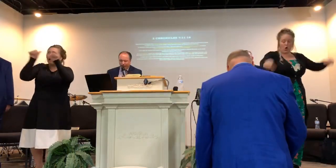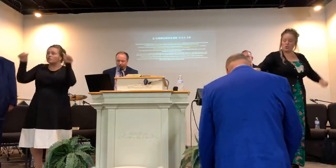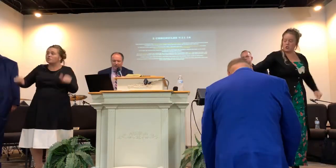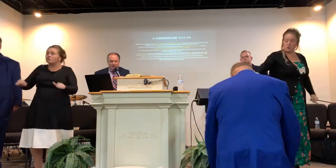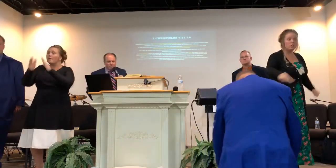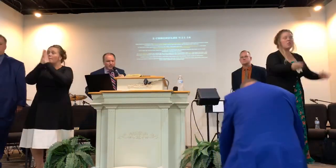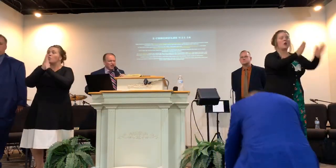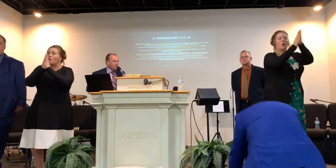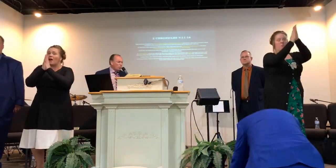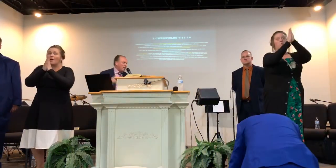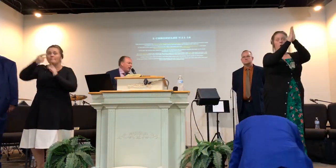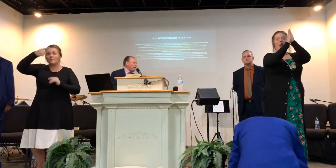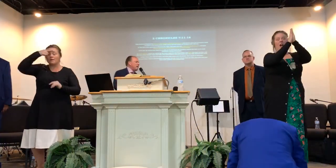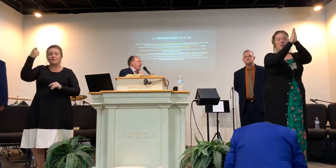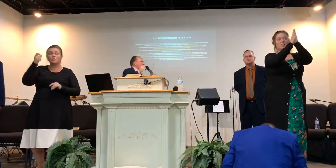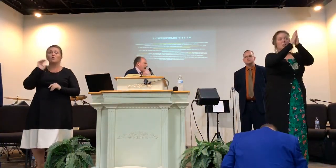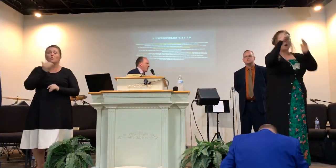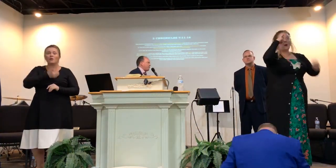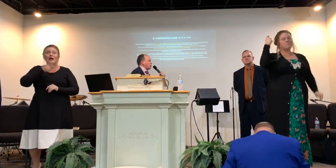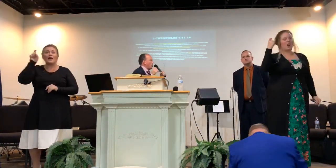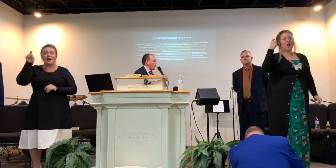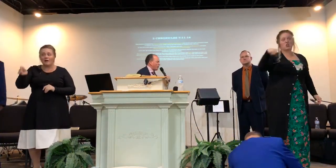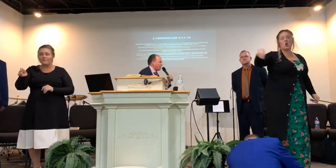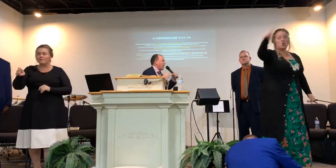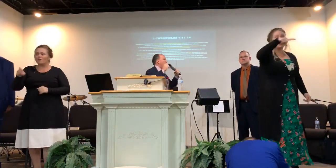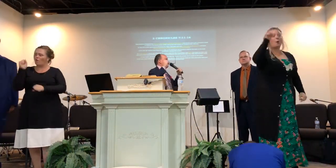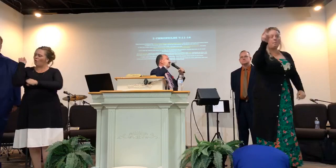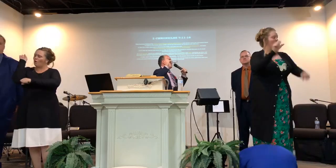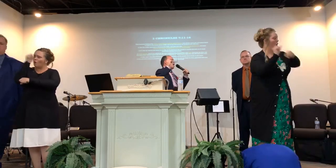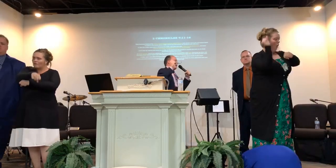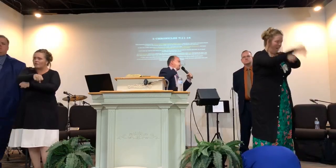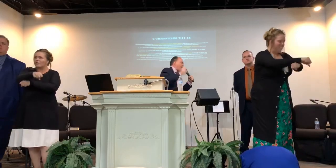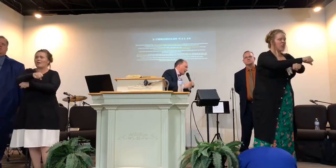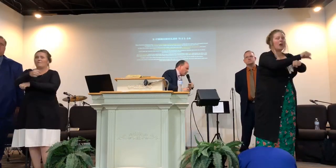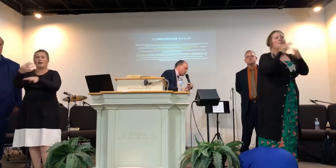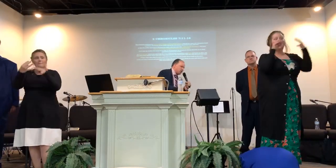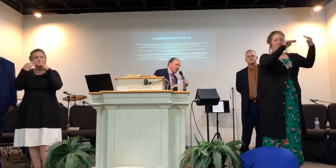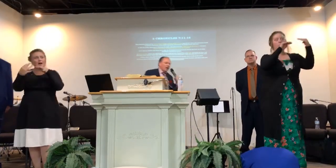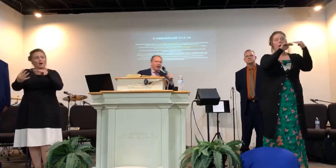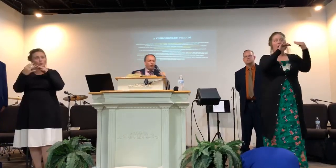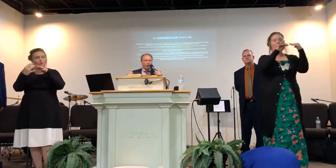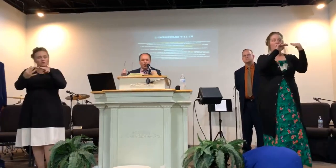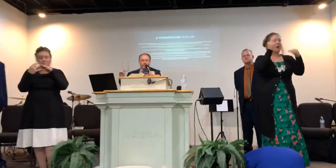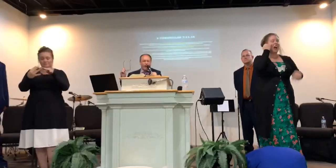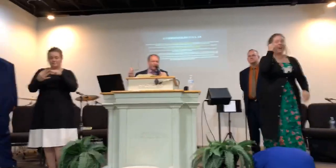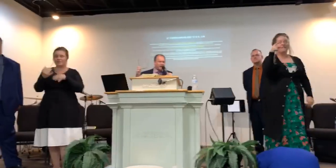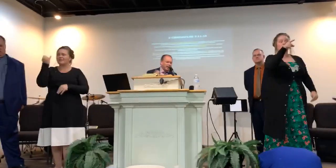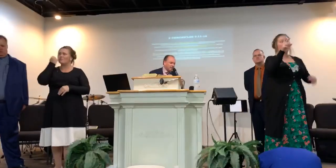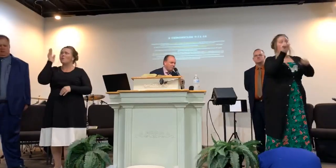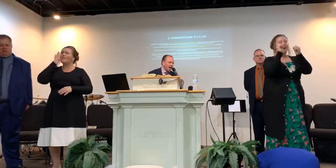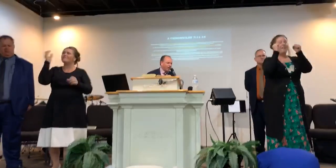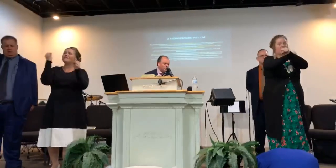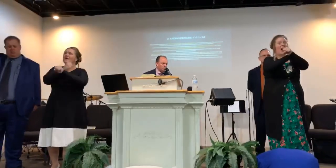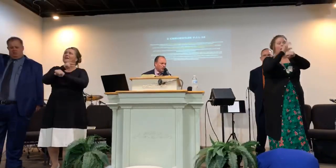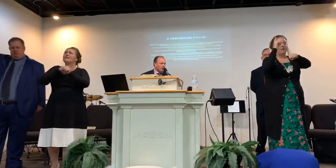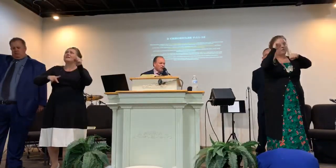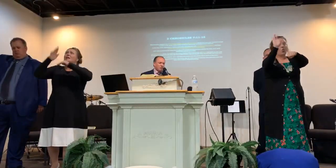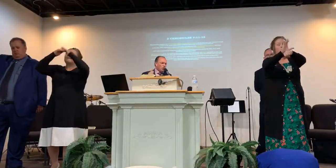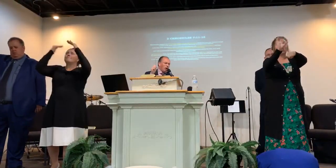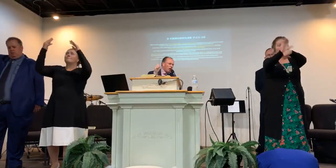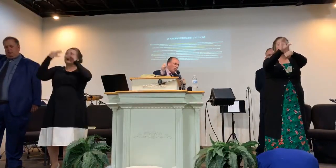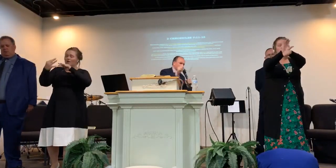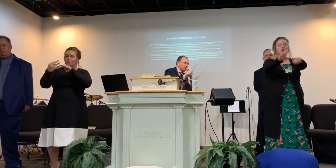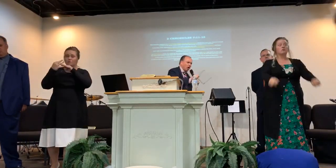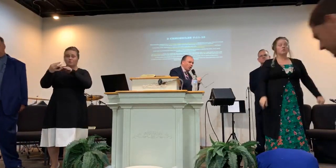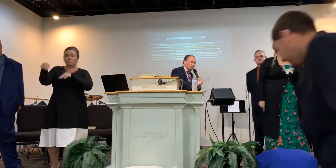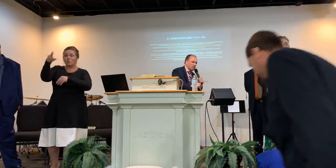of prayer, because we have to overcome our battles if we're going to fight kingdom battles.